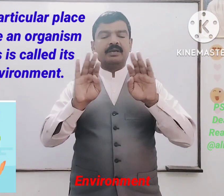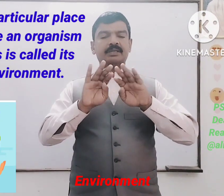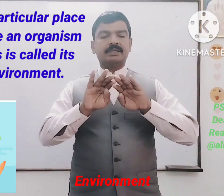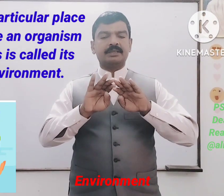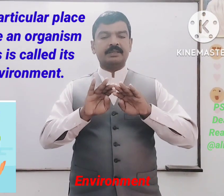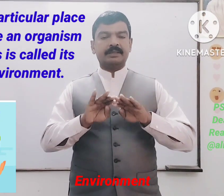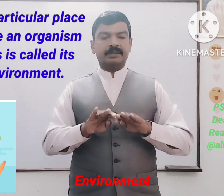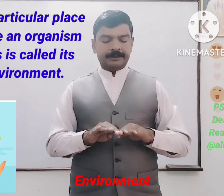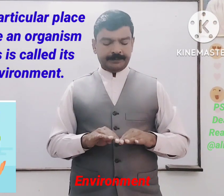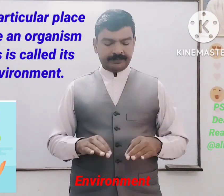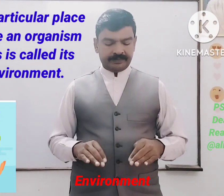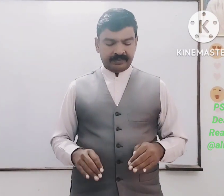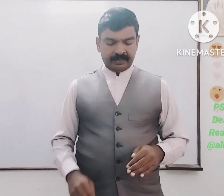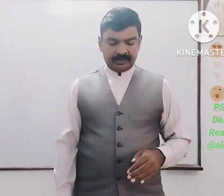environment.